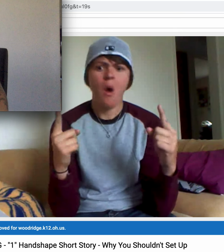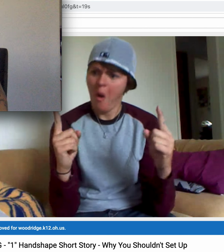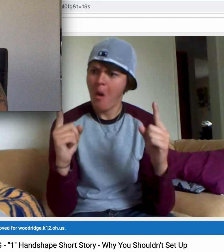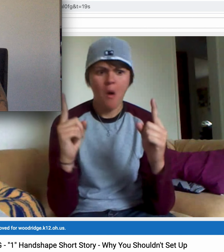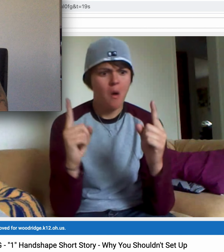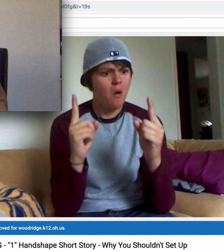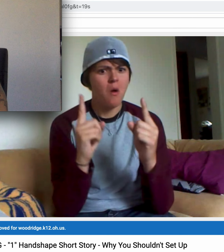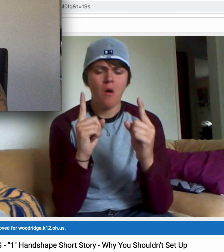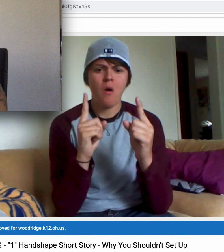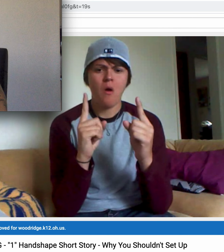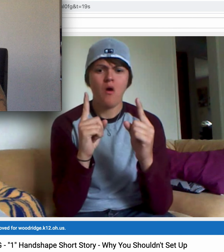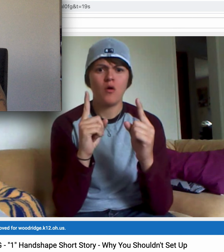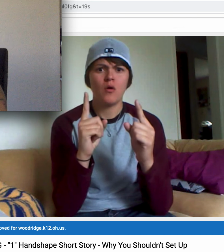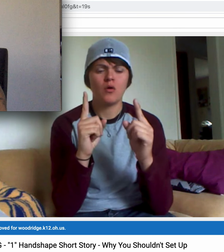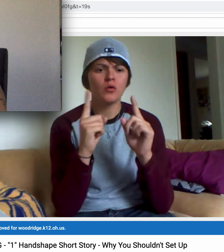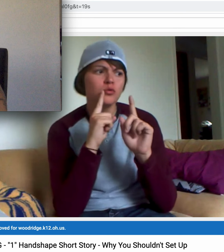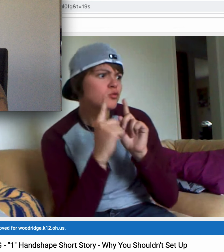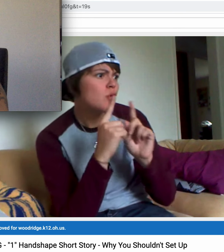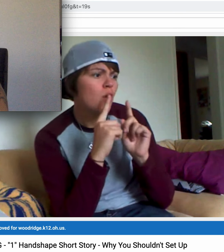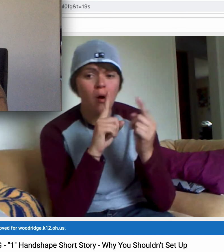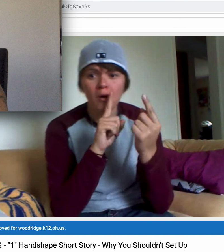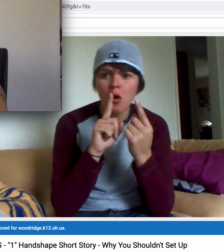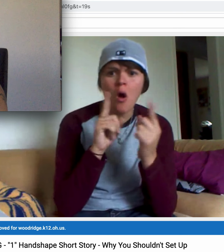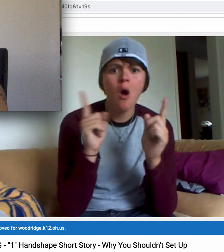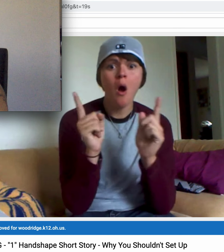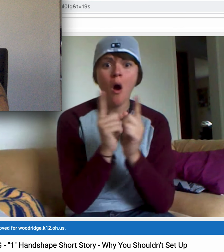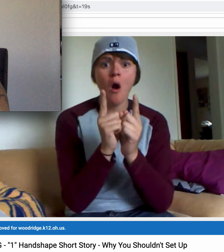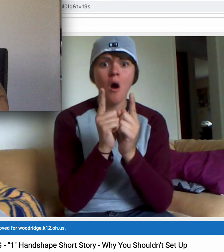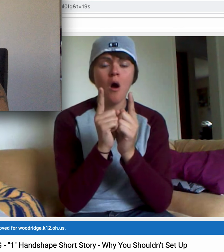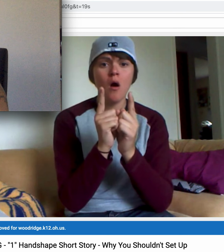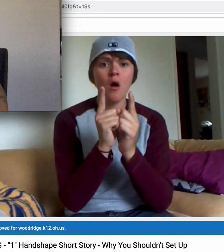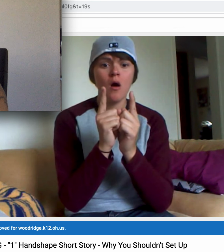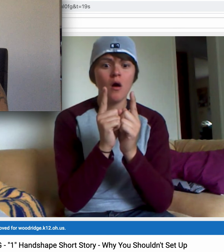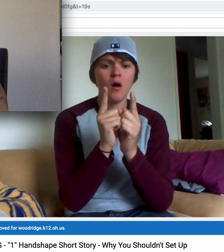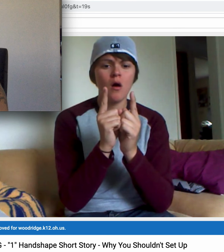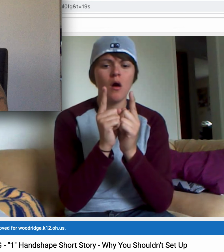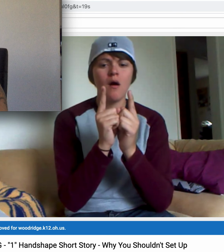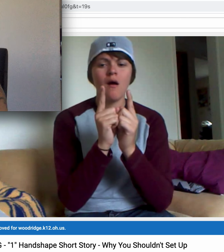Introduce them. They meet and start talking.